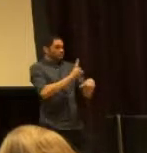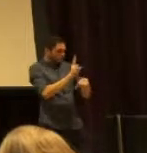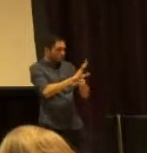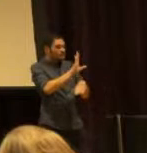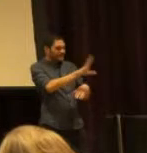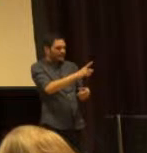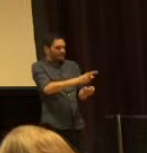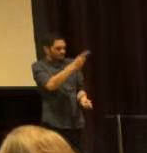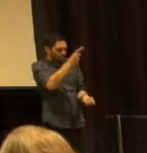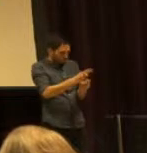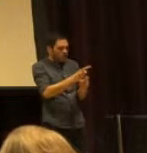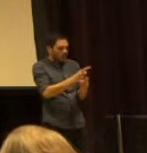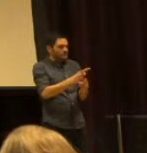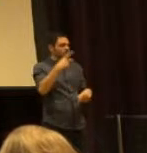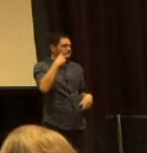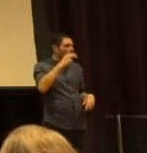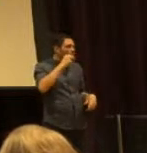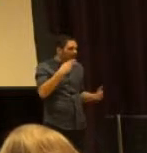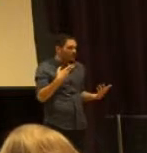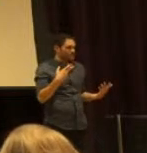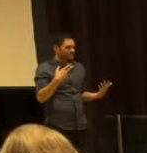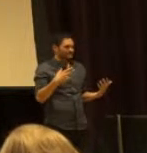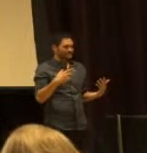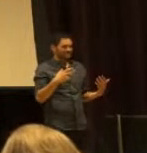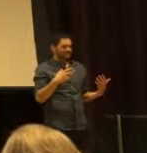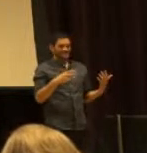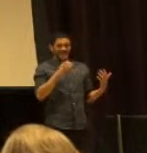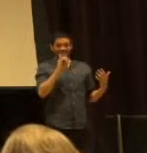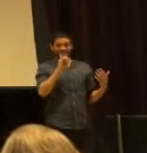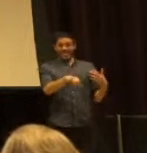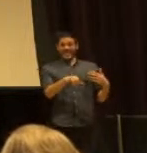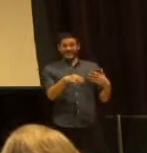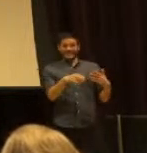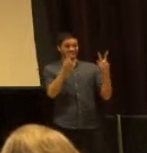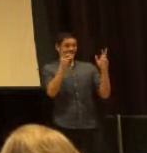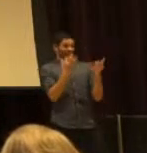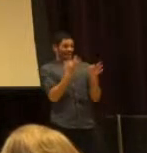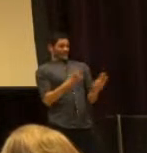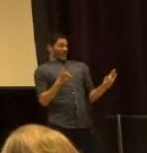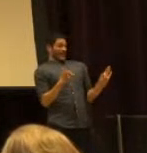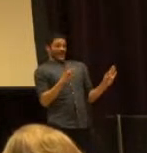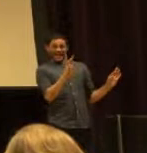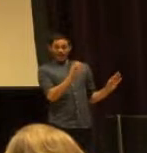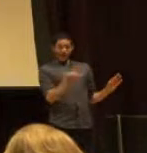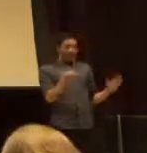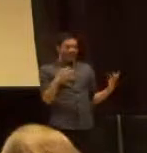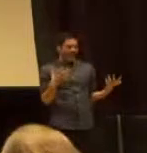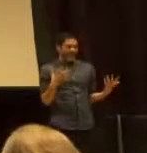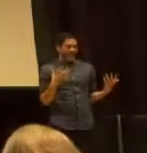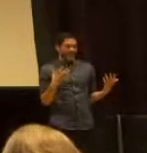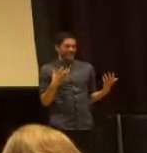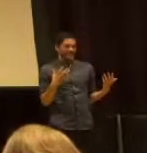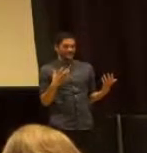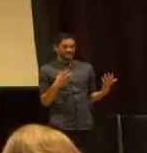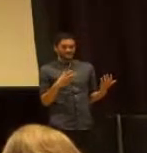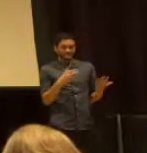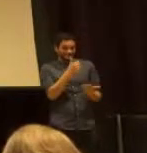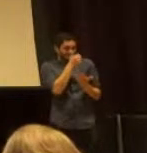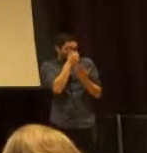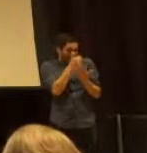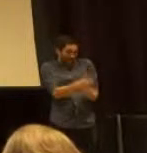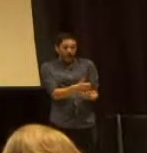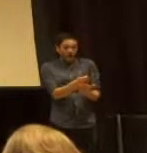using someone's appropriate pronouns is a free way to, it's suicide prevention,